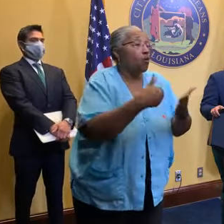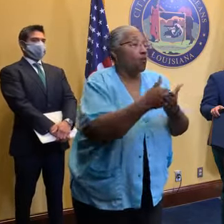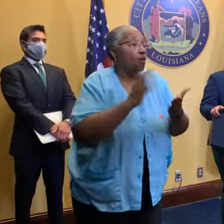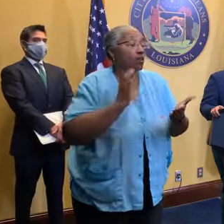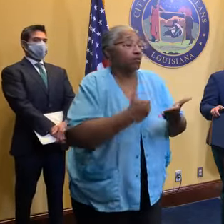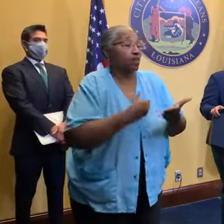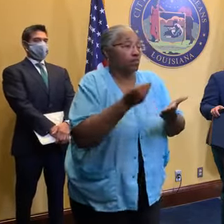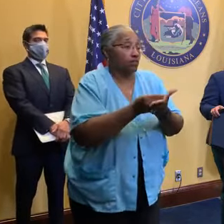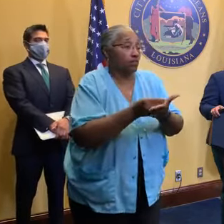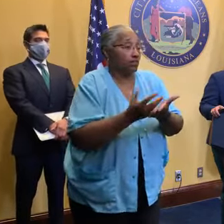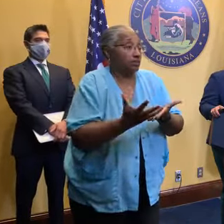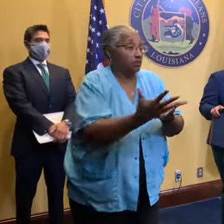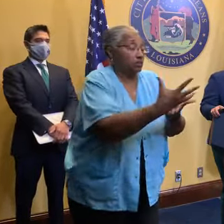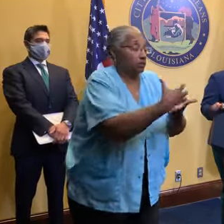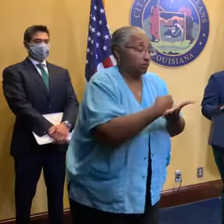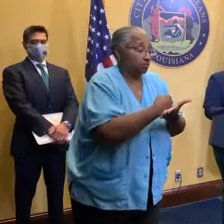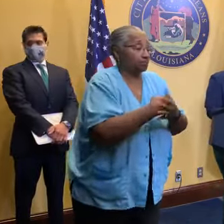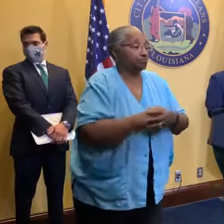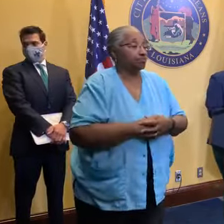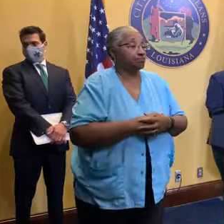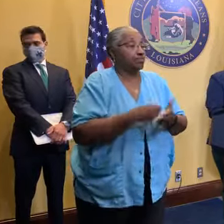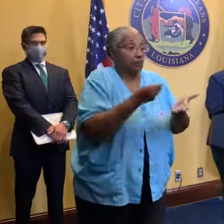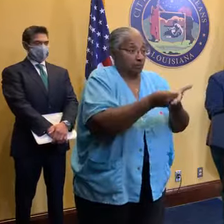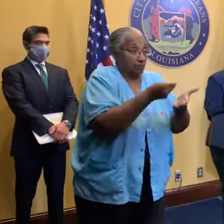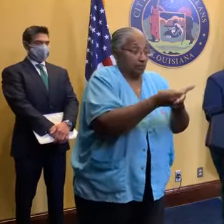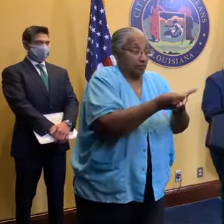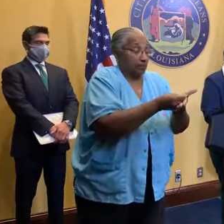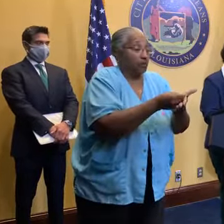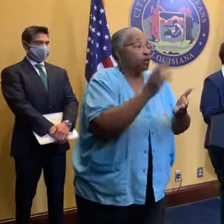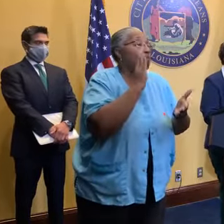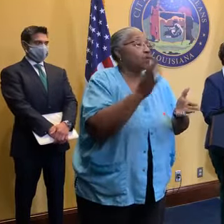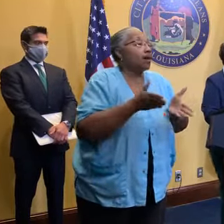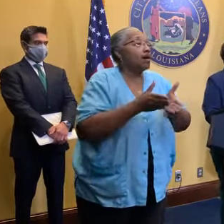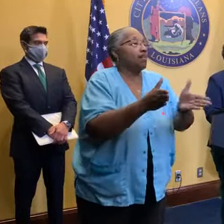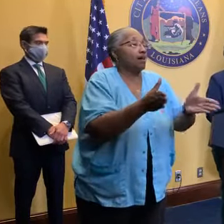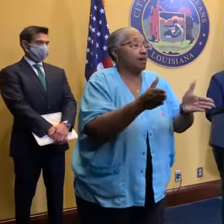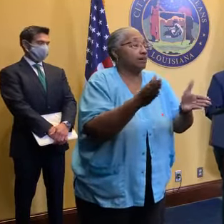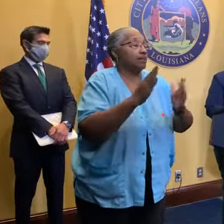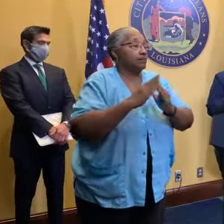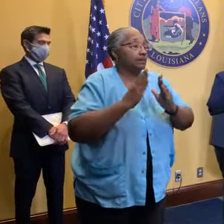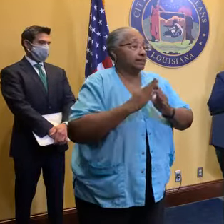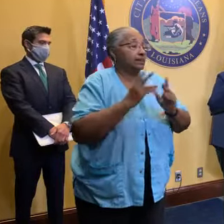funding sources. This budget will allow the city to keep